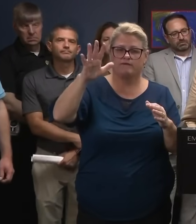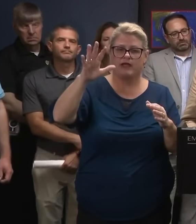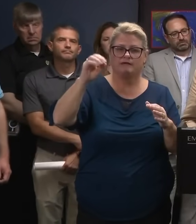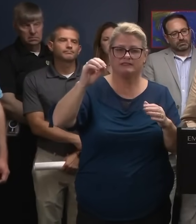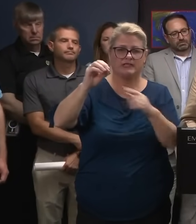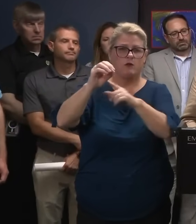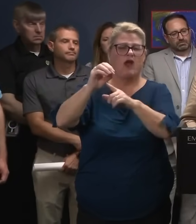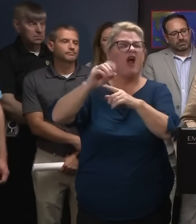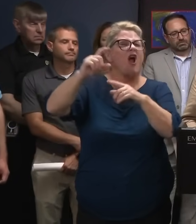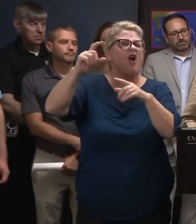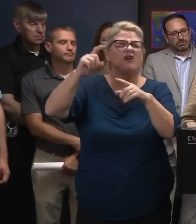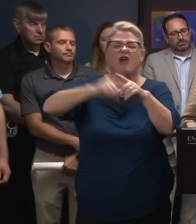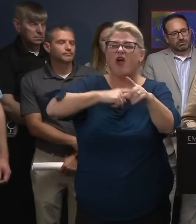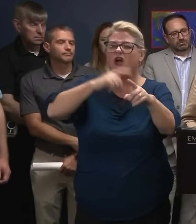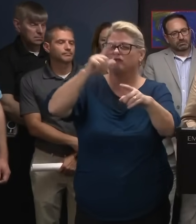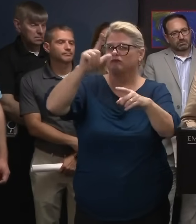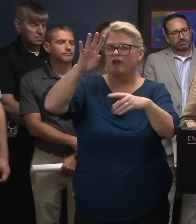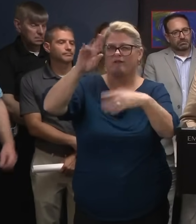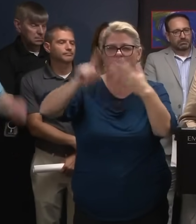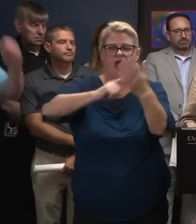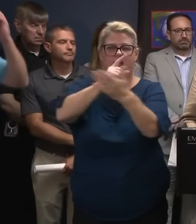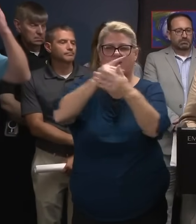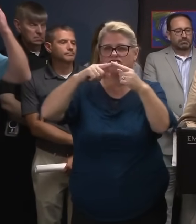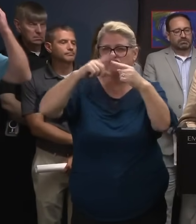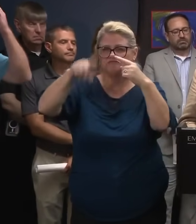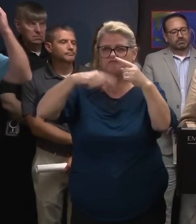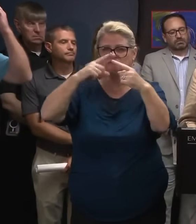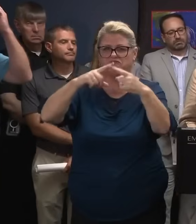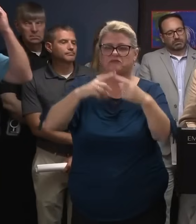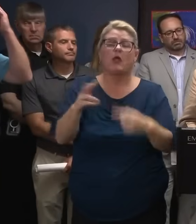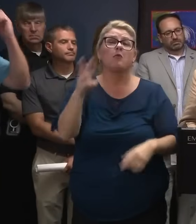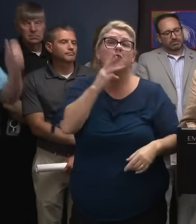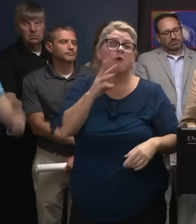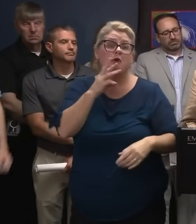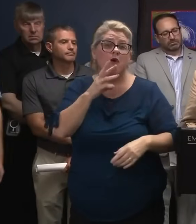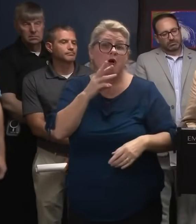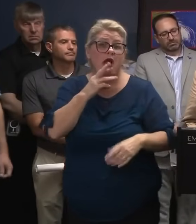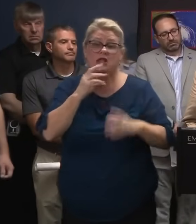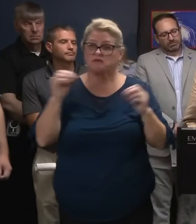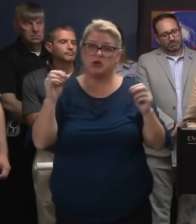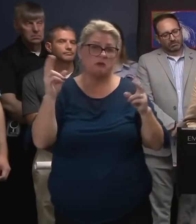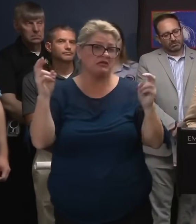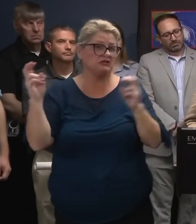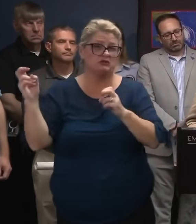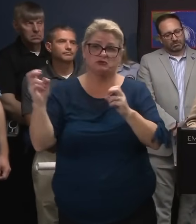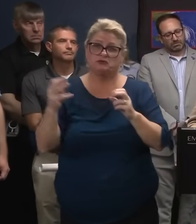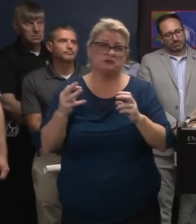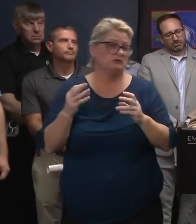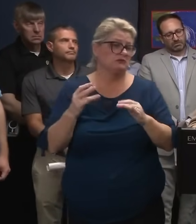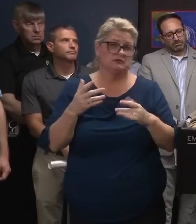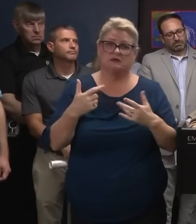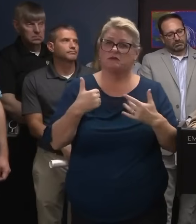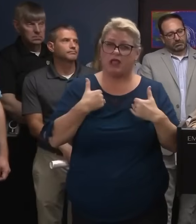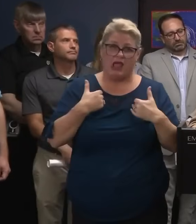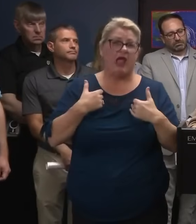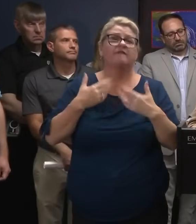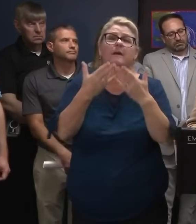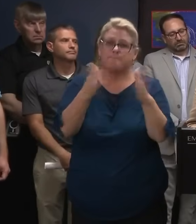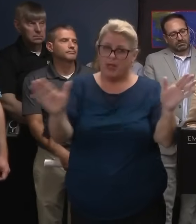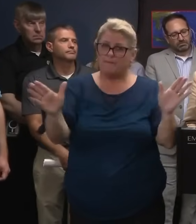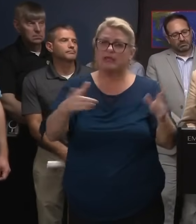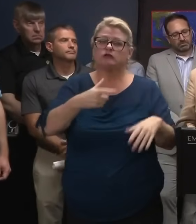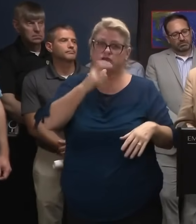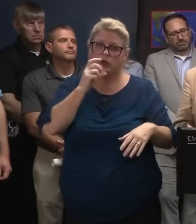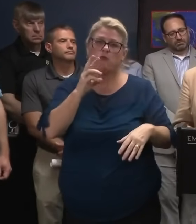803-898-4050. We're on call 24 hours. Drinking water, no issues have been reported related to the supply of public drinking